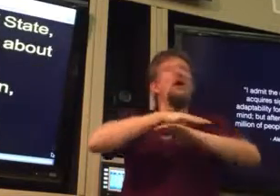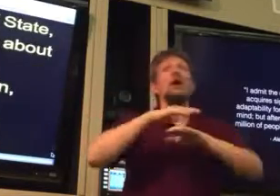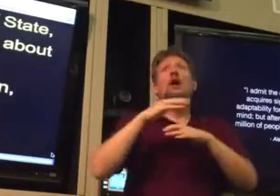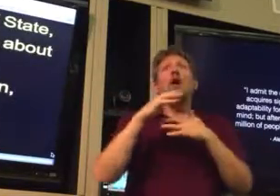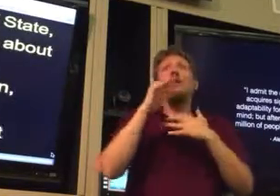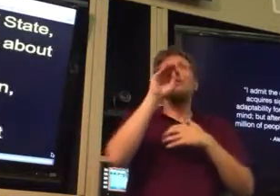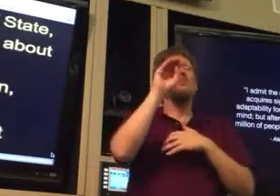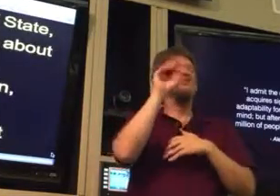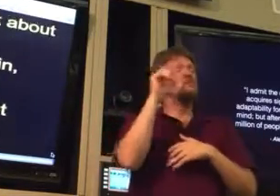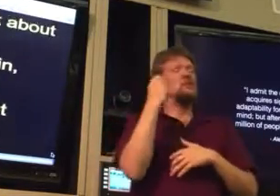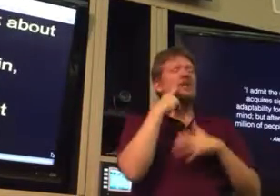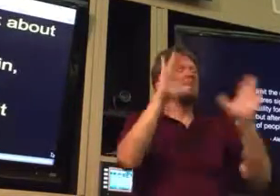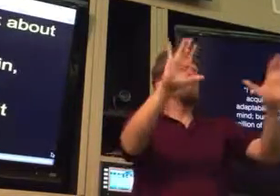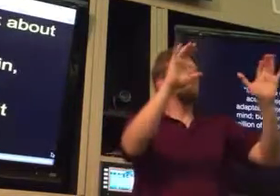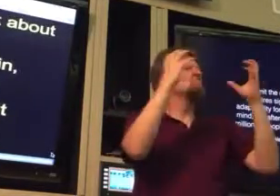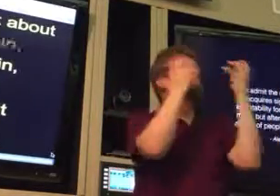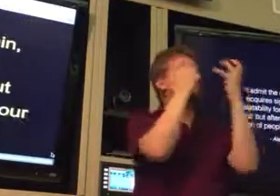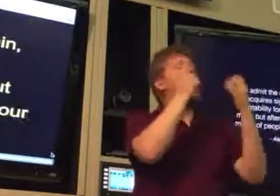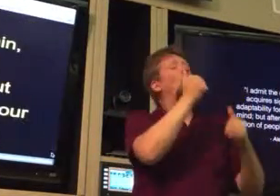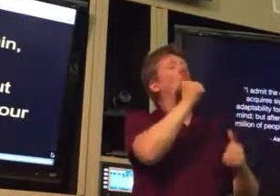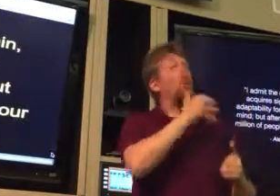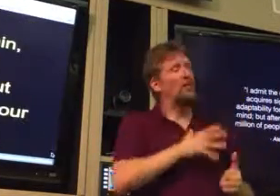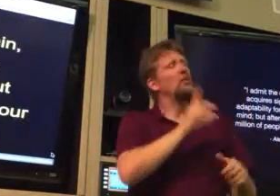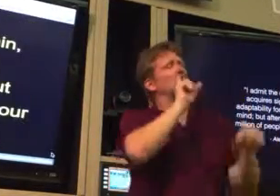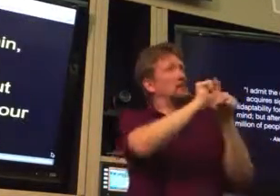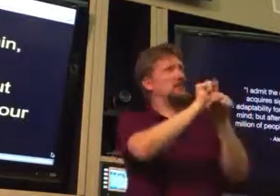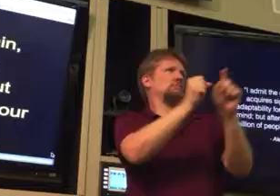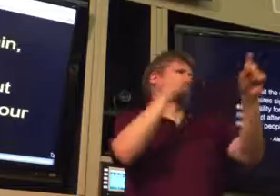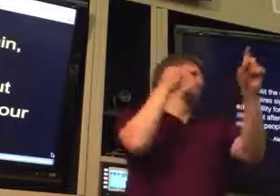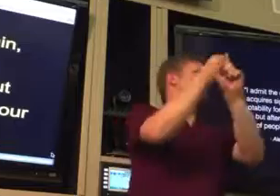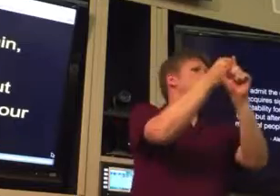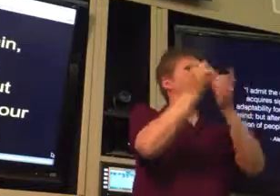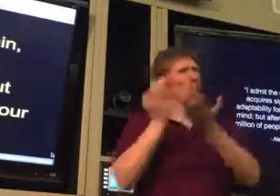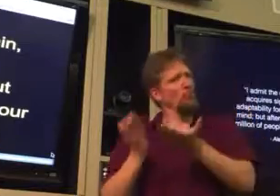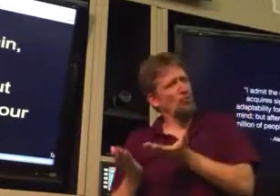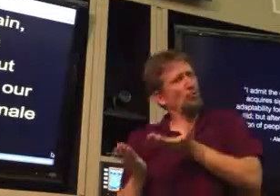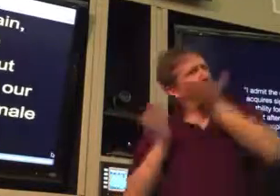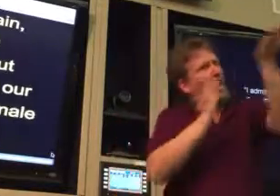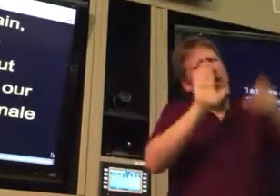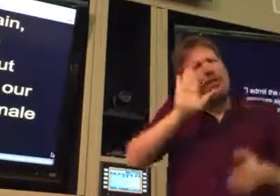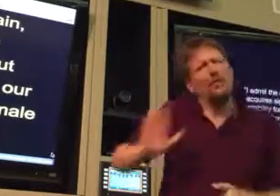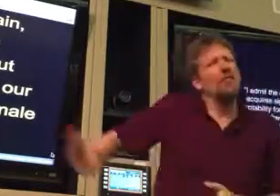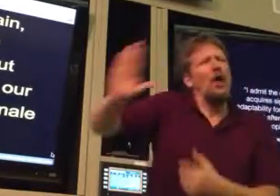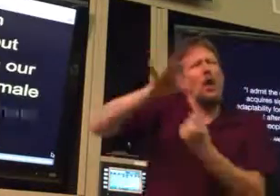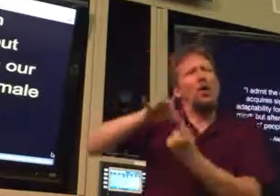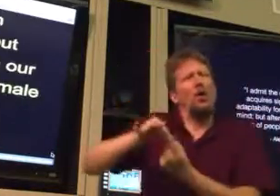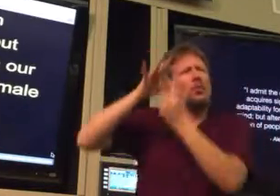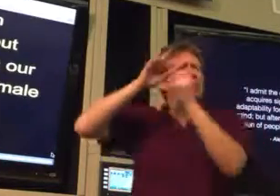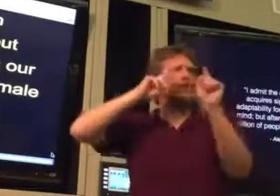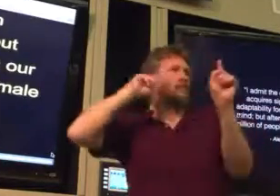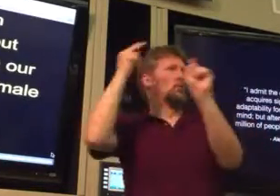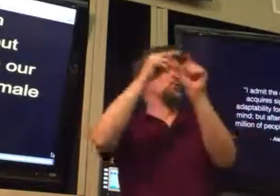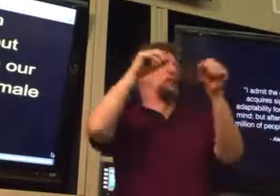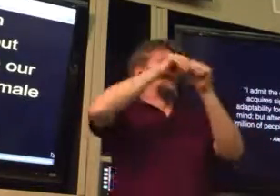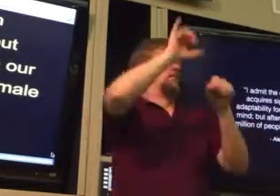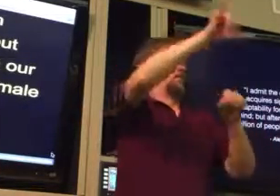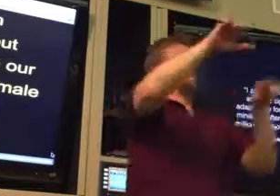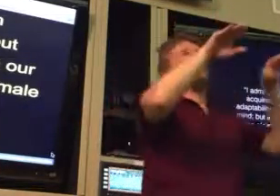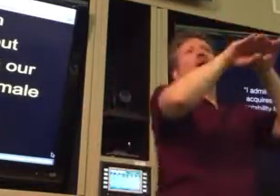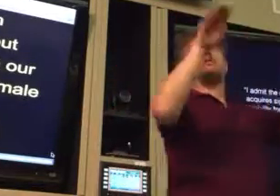And her being a female has completely changed the tone of the discussion. So females are able to bring their